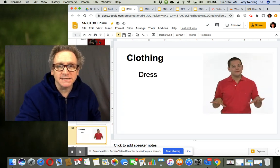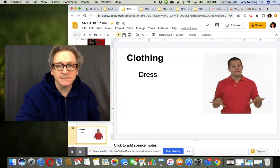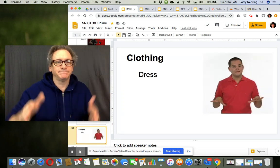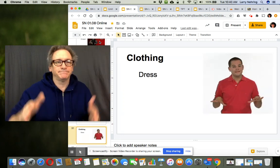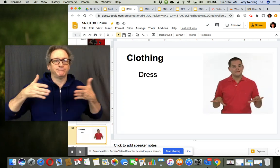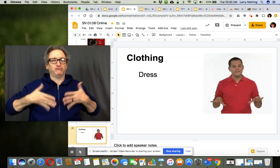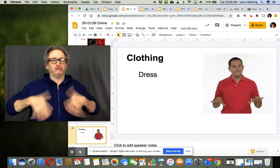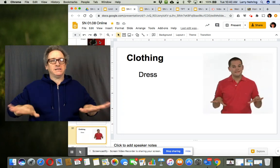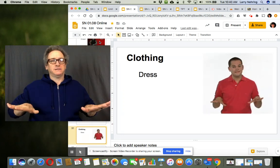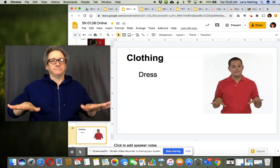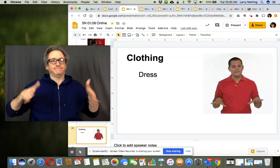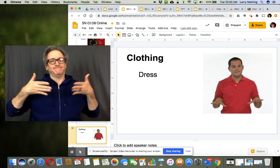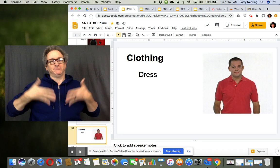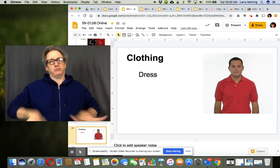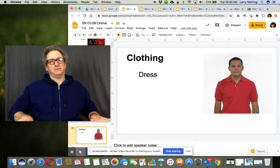Dress.